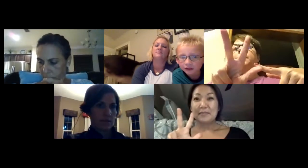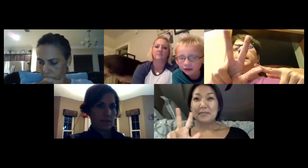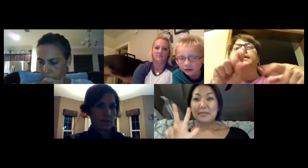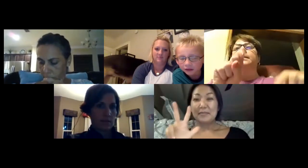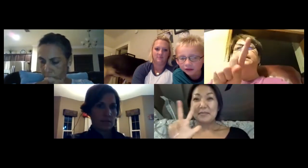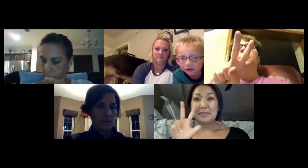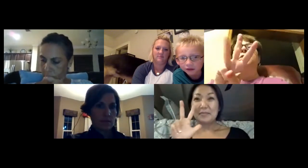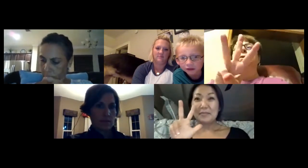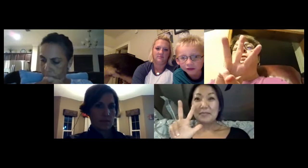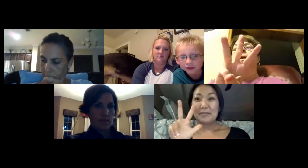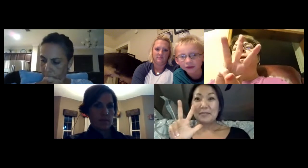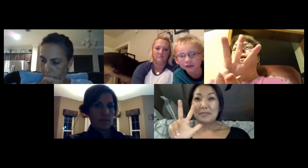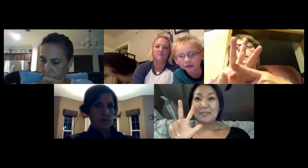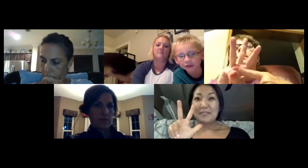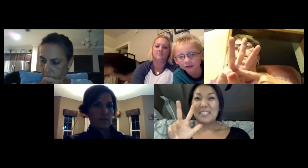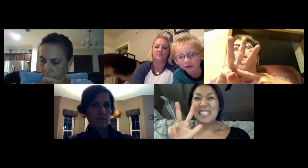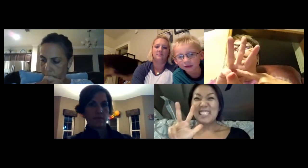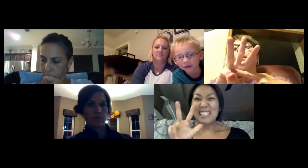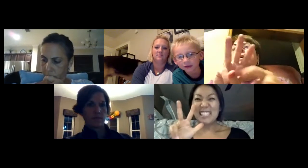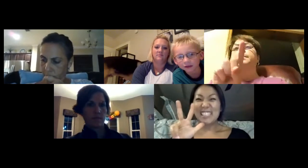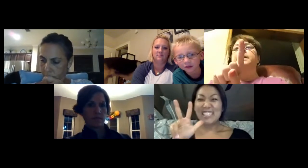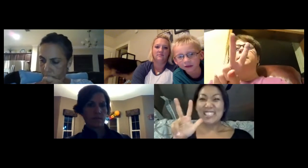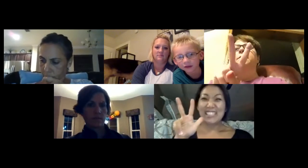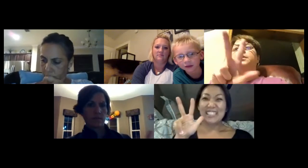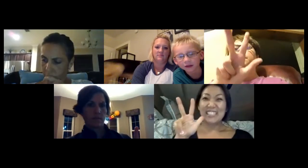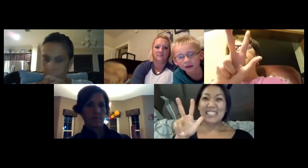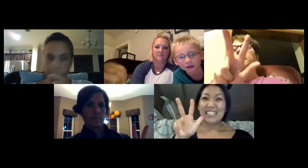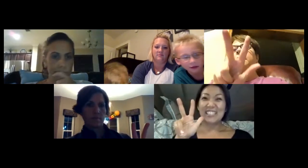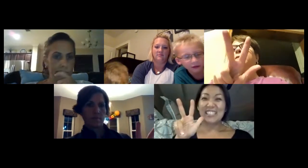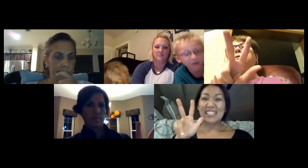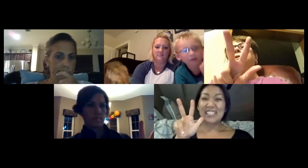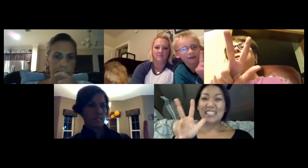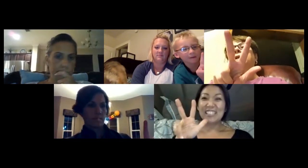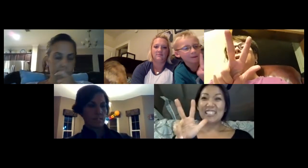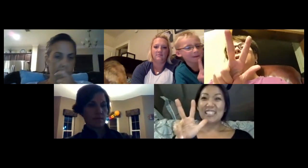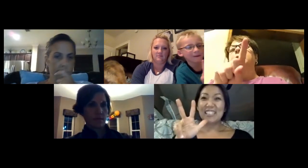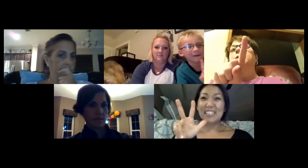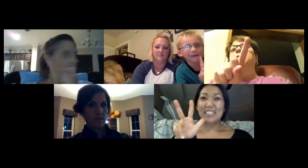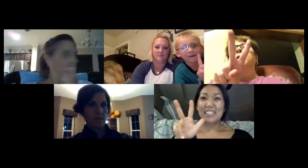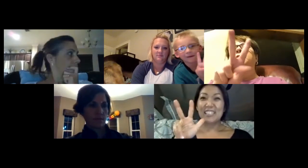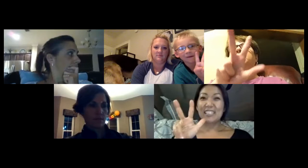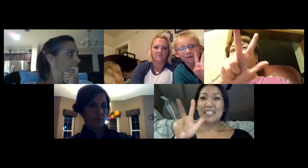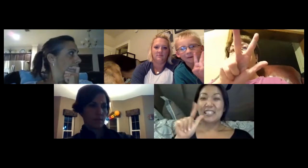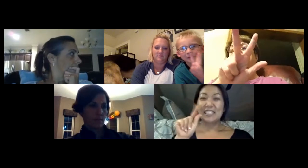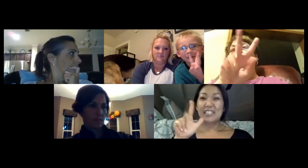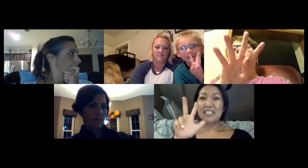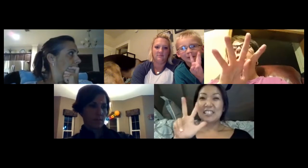This isn't 1, 2, 3. This is 3 for us, but this is 1, 2, 3 in the deaf world. So it's 1, 2, 3,